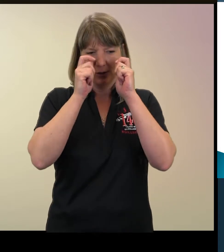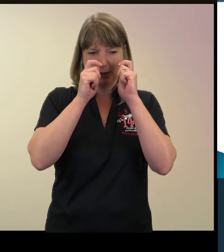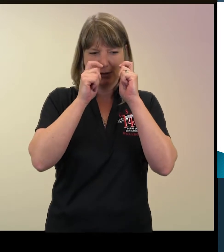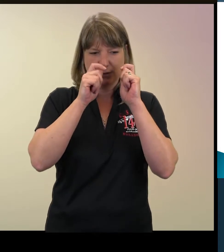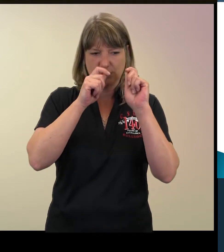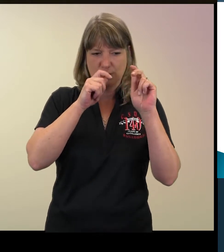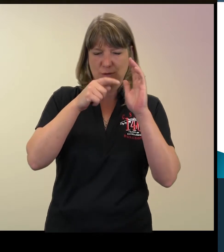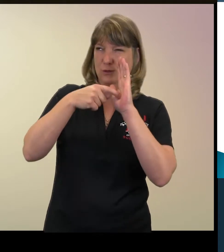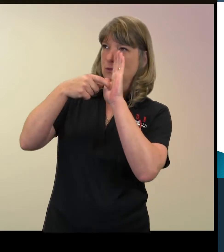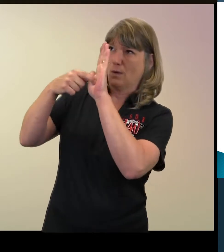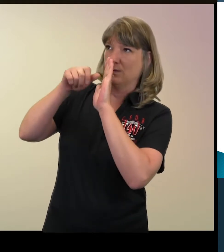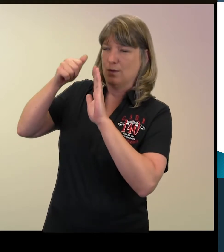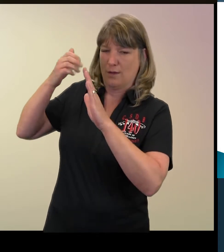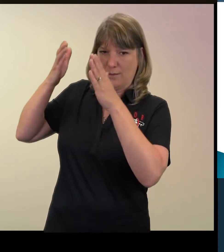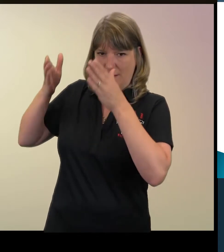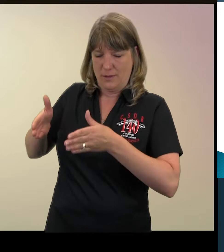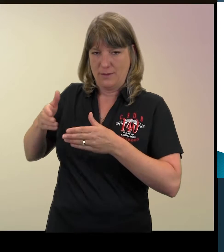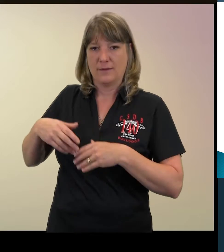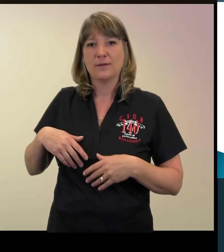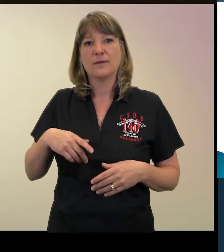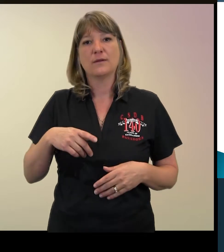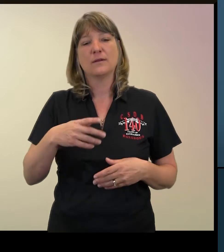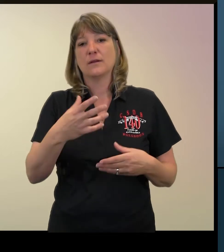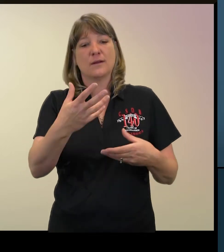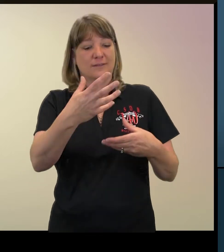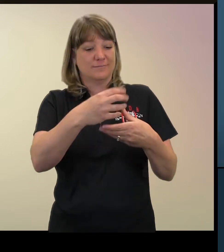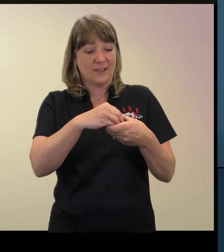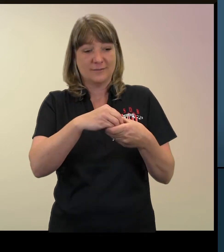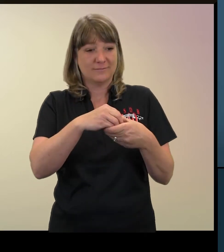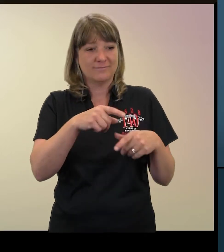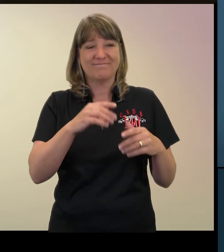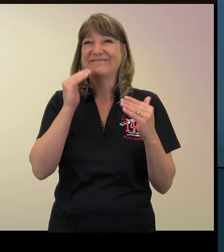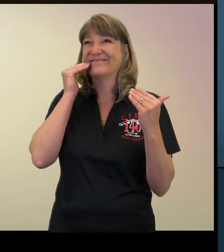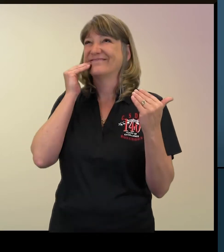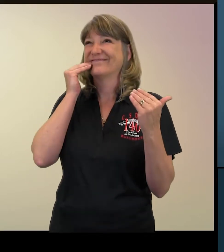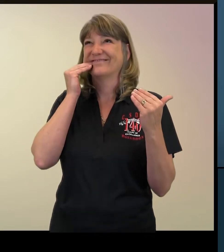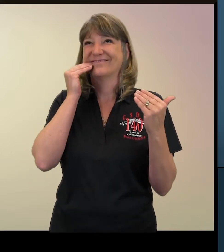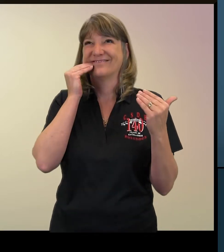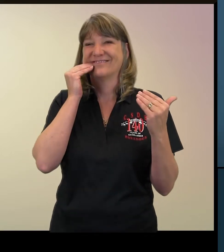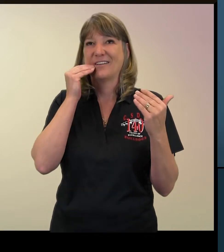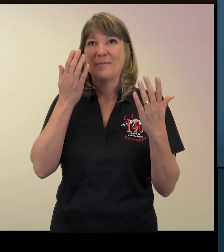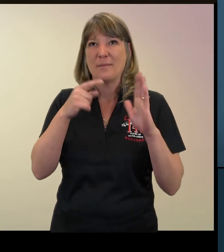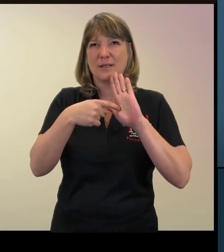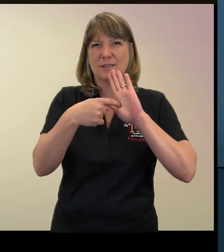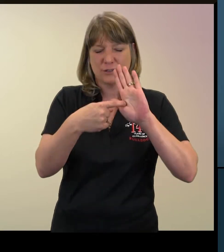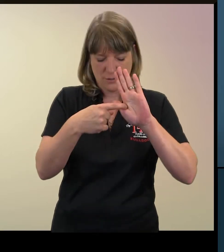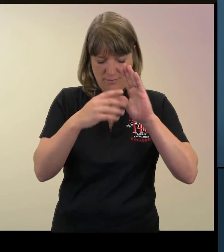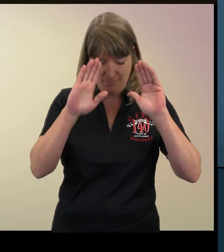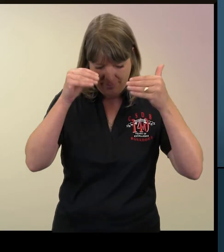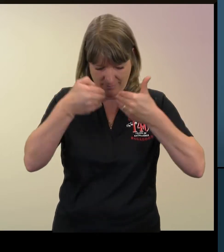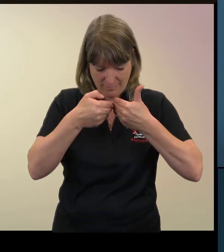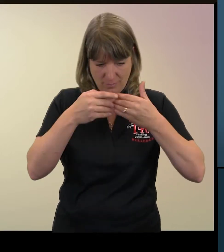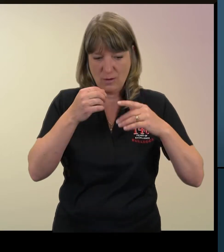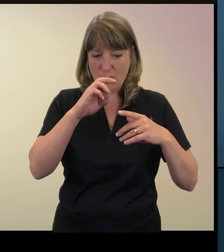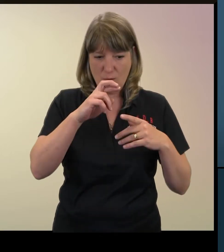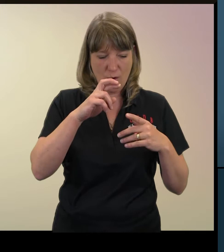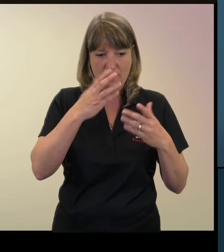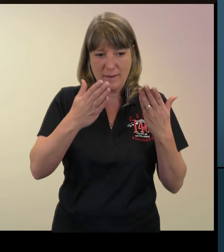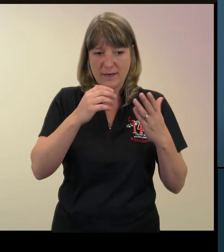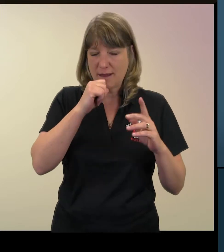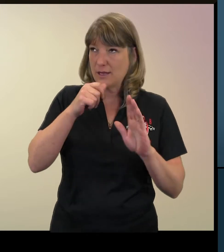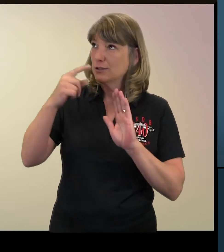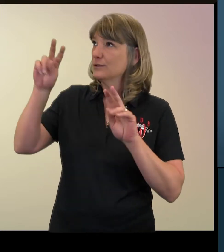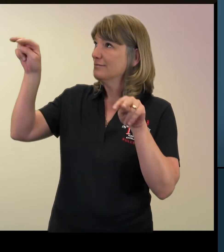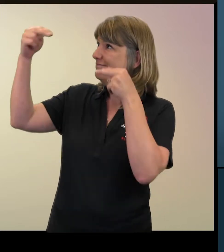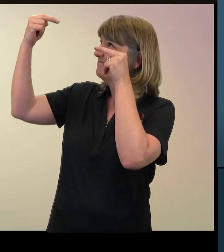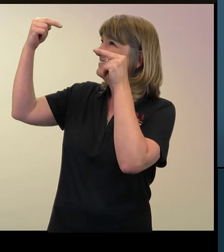those facial expressions to others. So a child with autism might smile about something, but direct that smile inward rather than